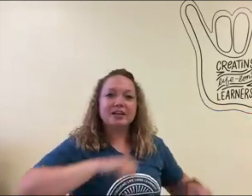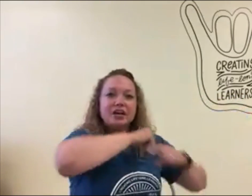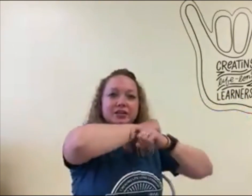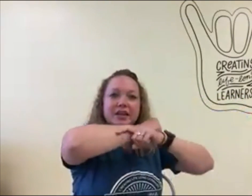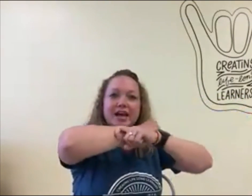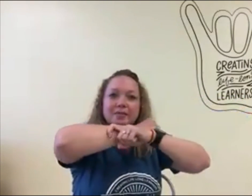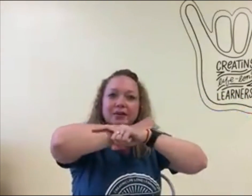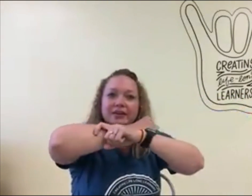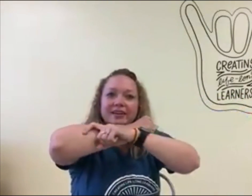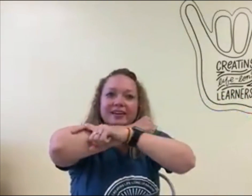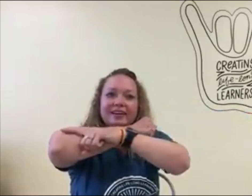Caterpillar.